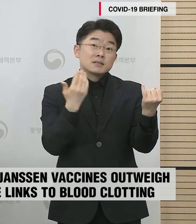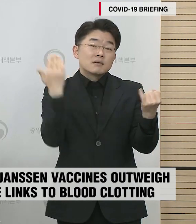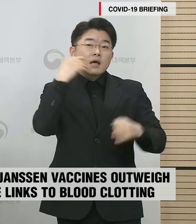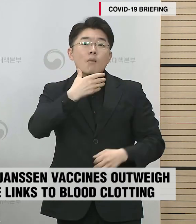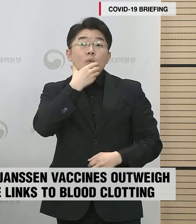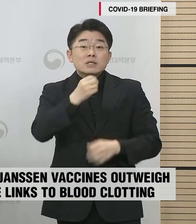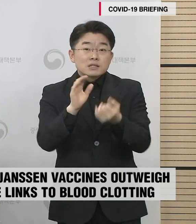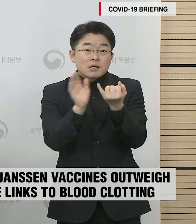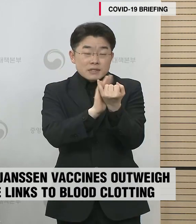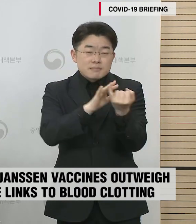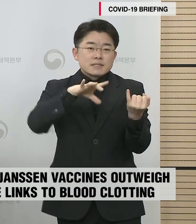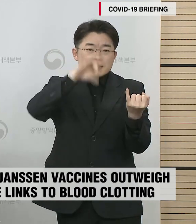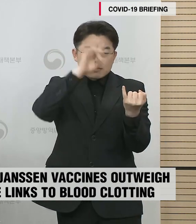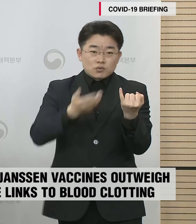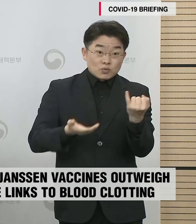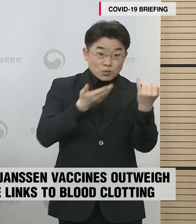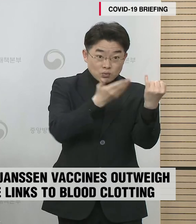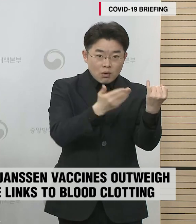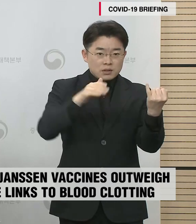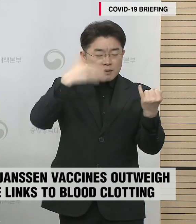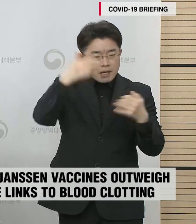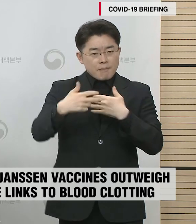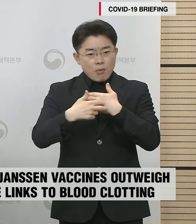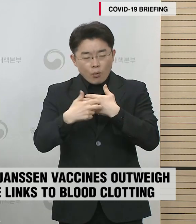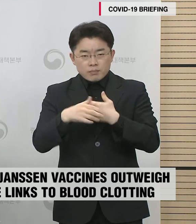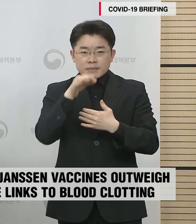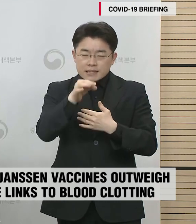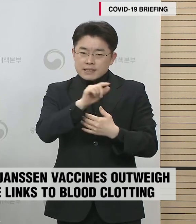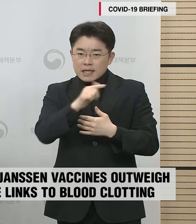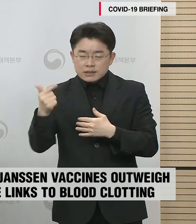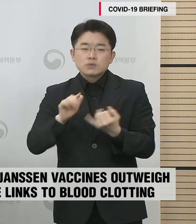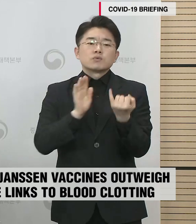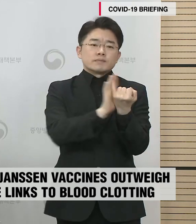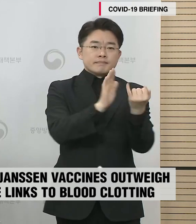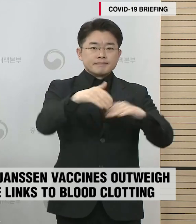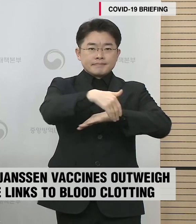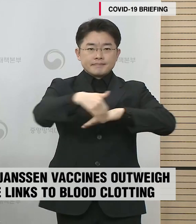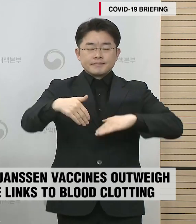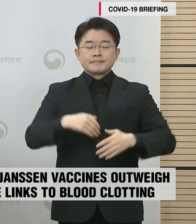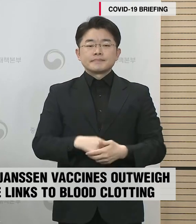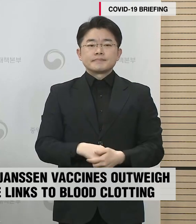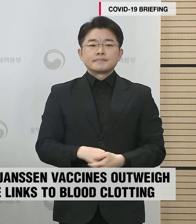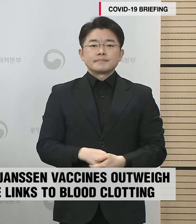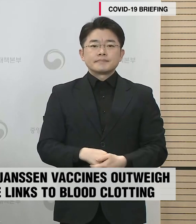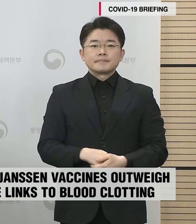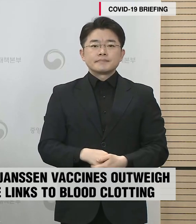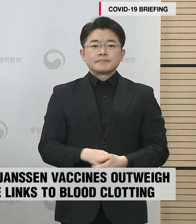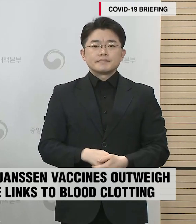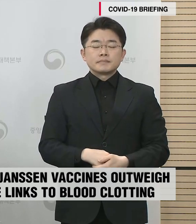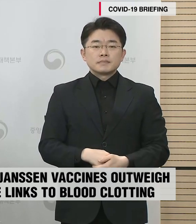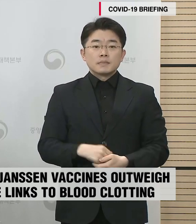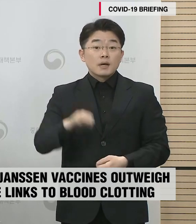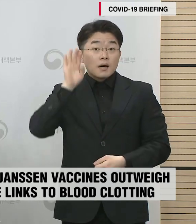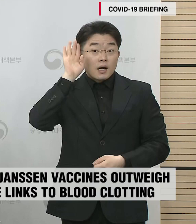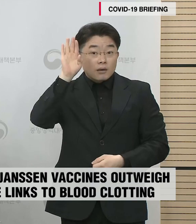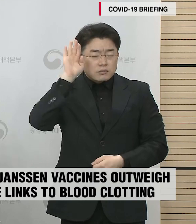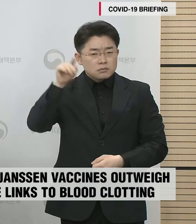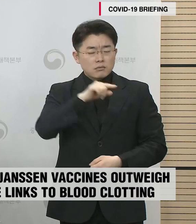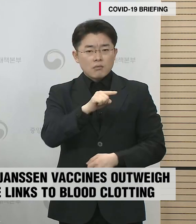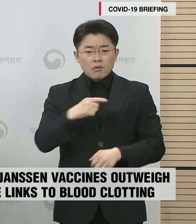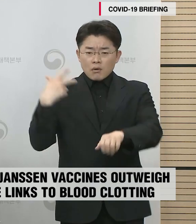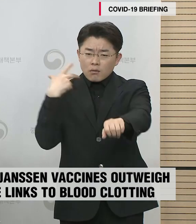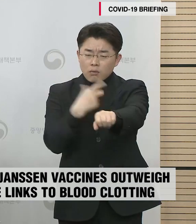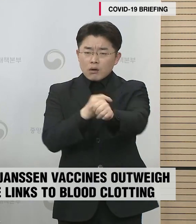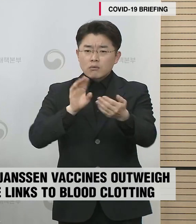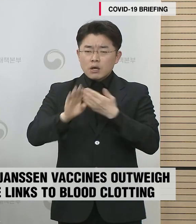time needed for a review, we will be linking this case with the current medical infrastructure,